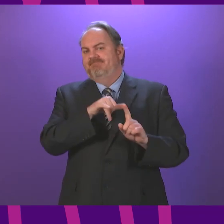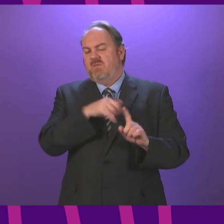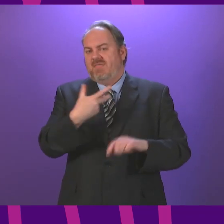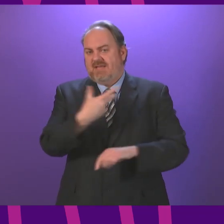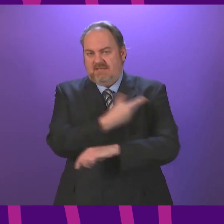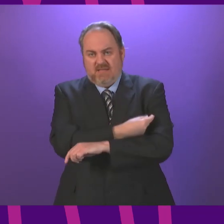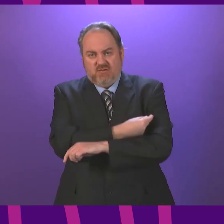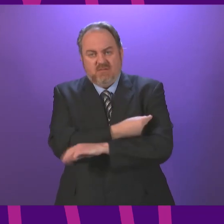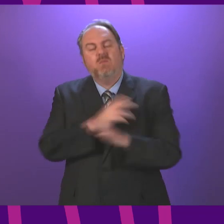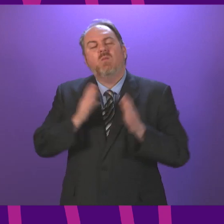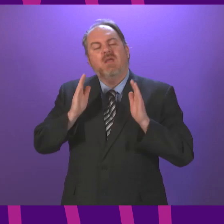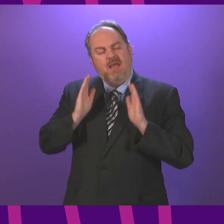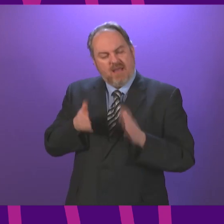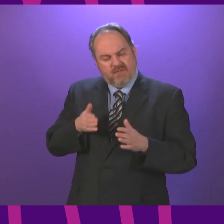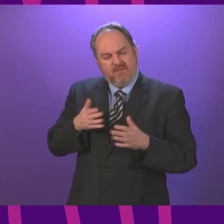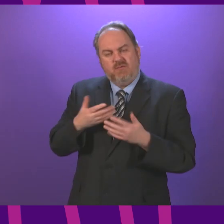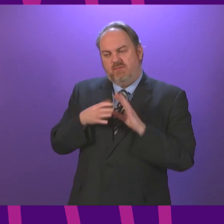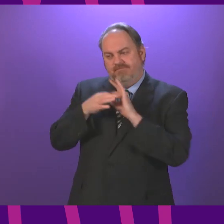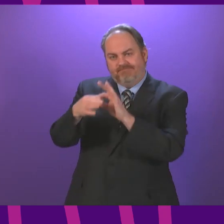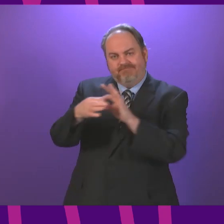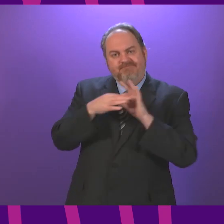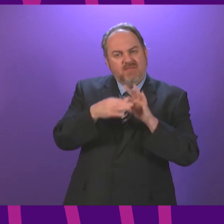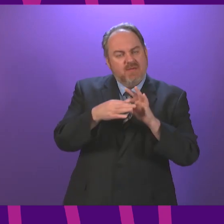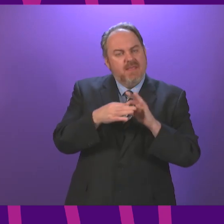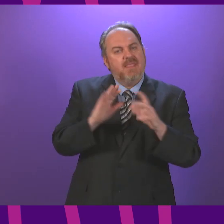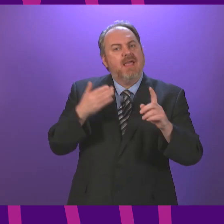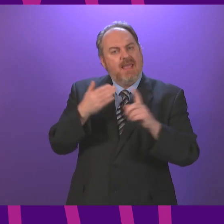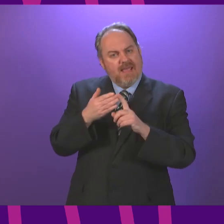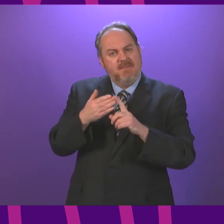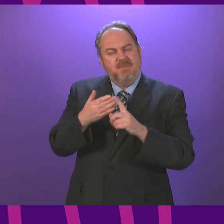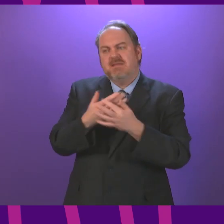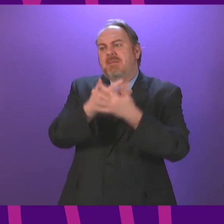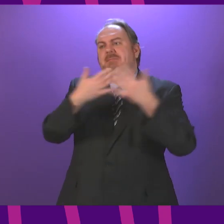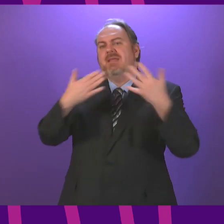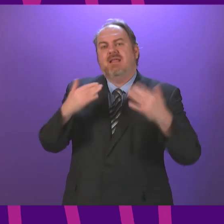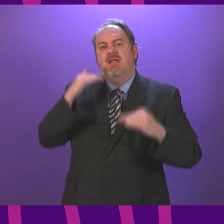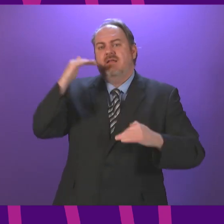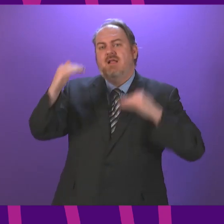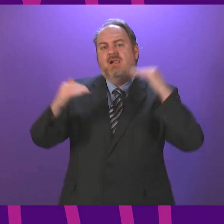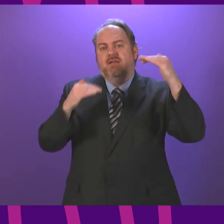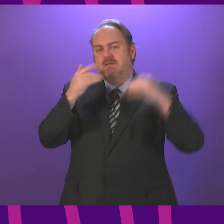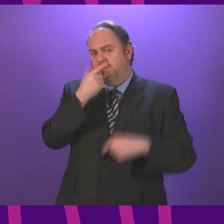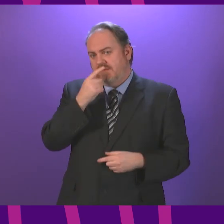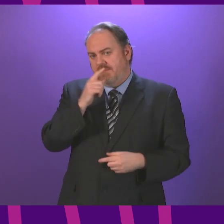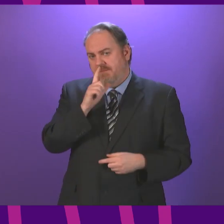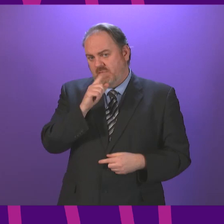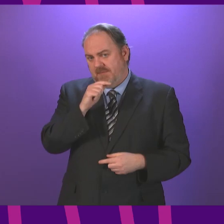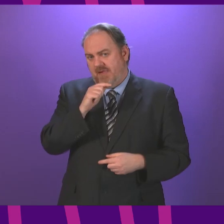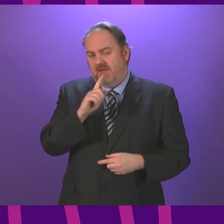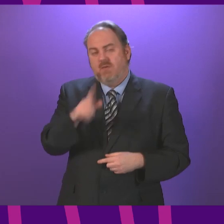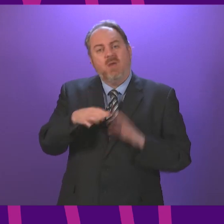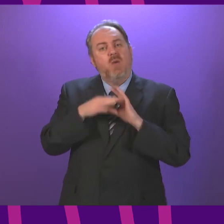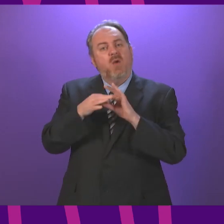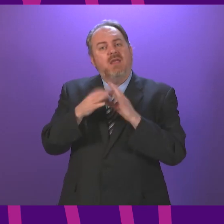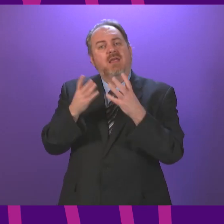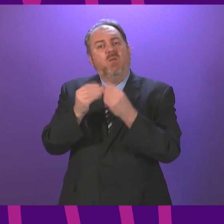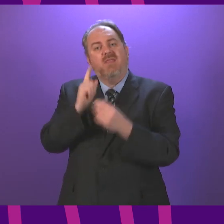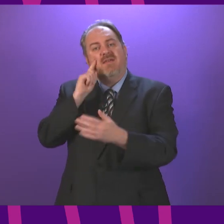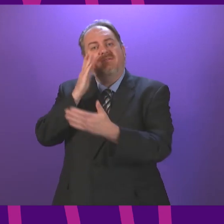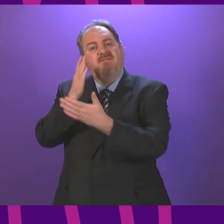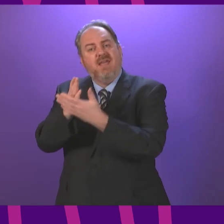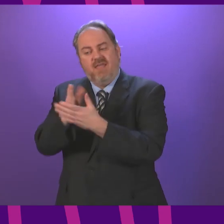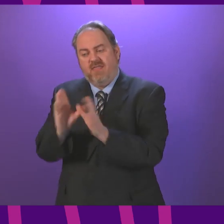must address that, because we must ensure that all adults are included. The commitment of faith, third sector and community groups, working alongside government